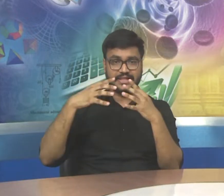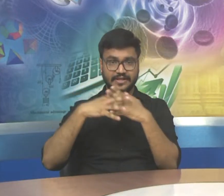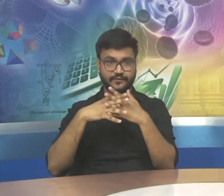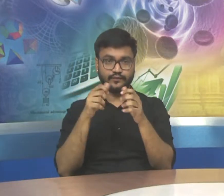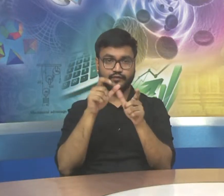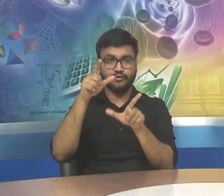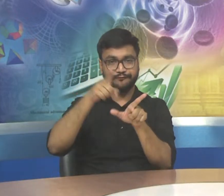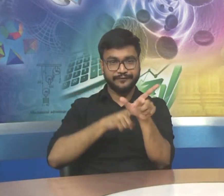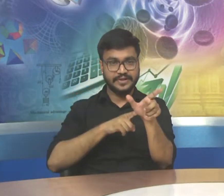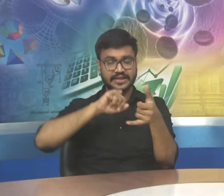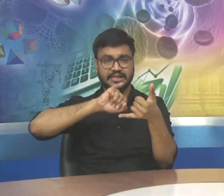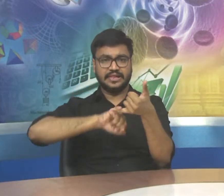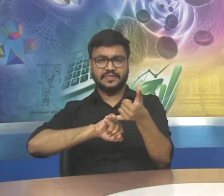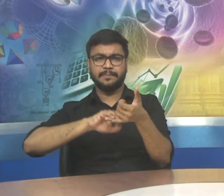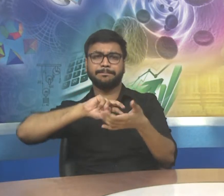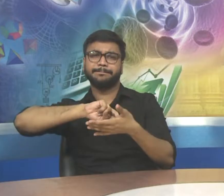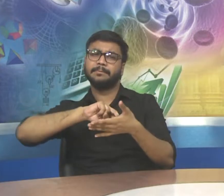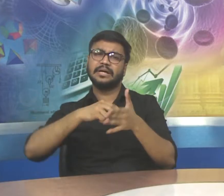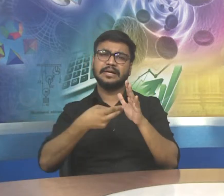Next is sideways.